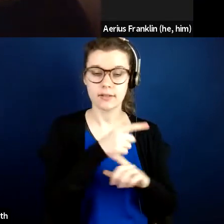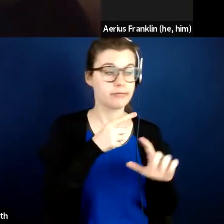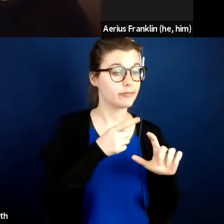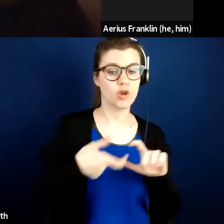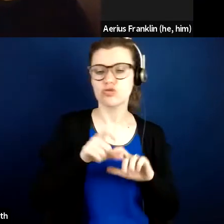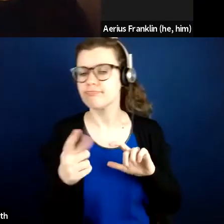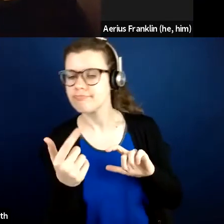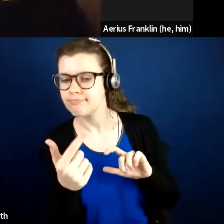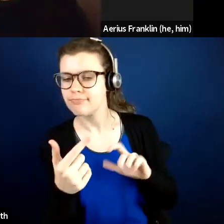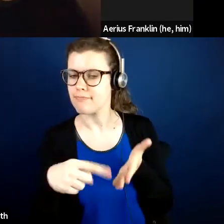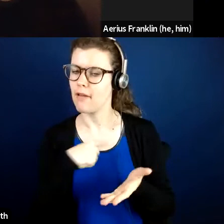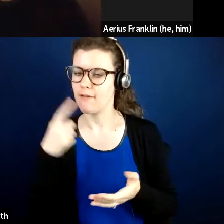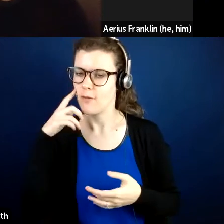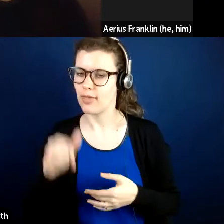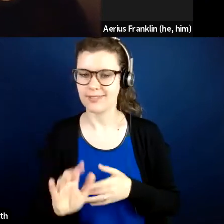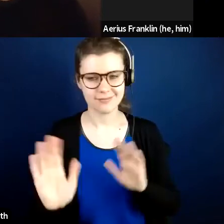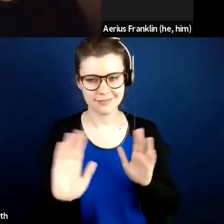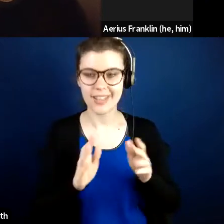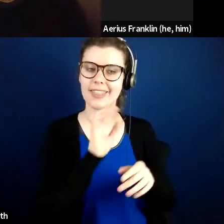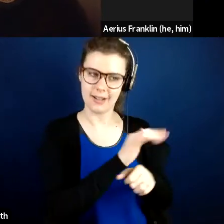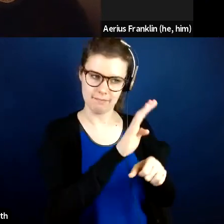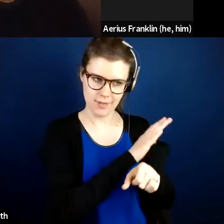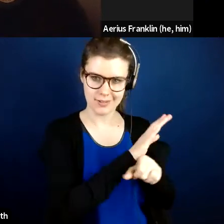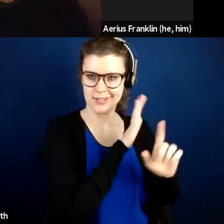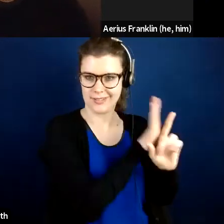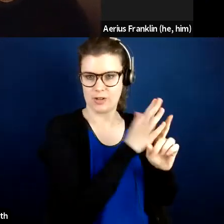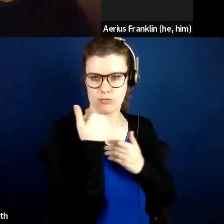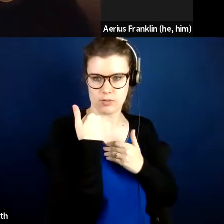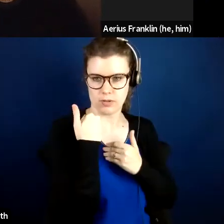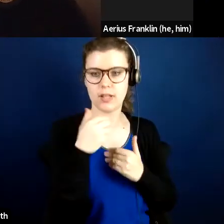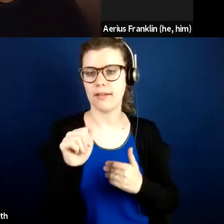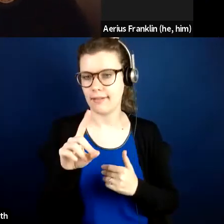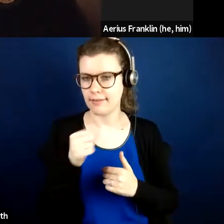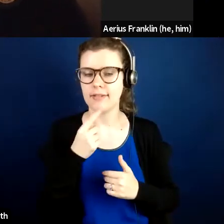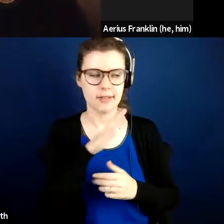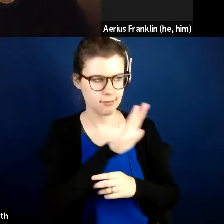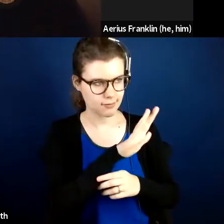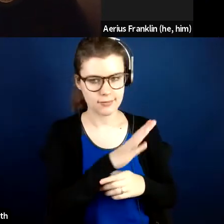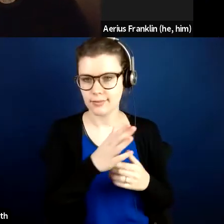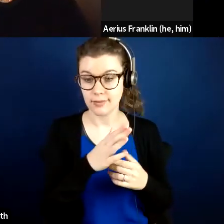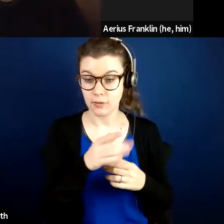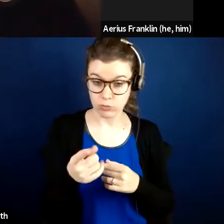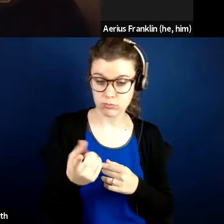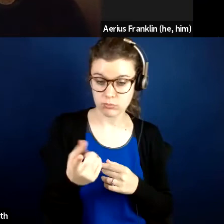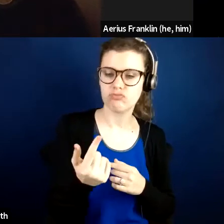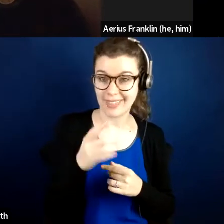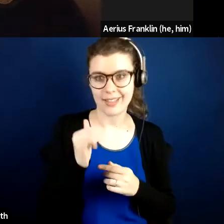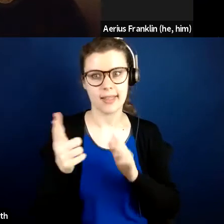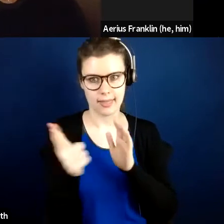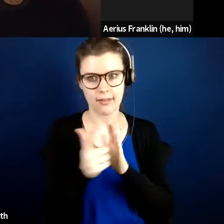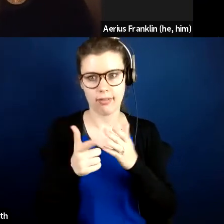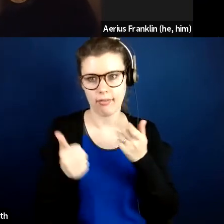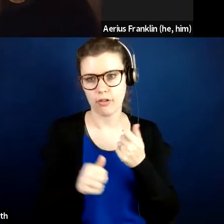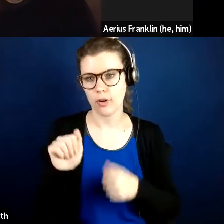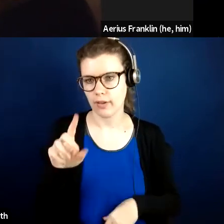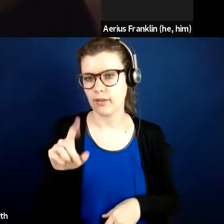additionally for that. That would be considered a surcharge under the ADA, and that's considered illegal and discriminatory under the ADA. So that's kind of where